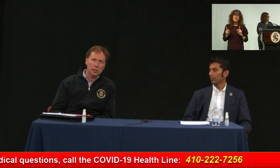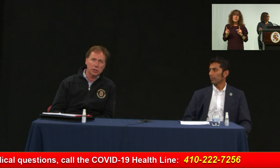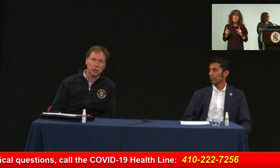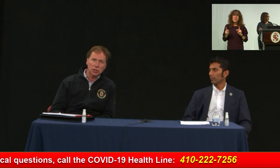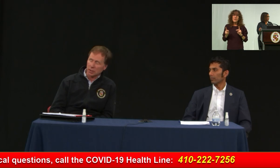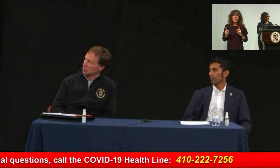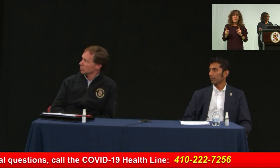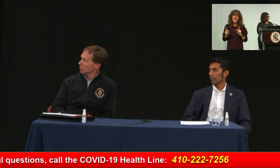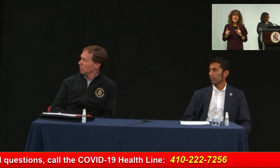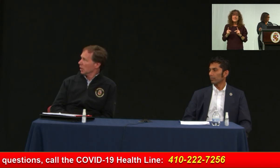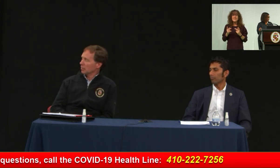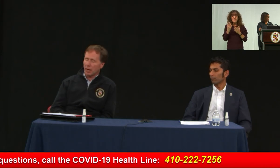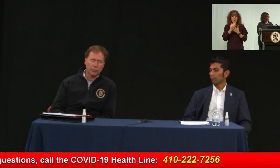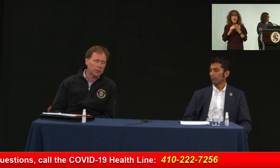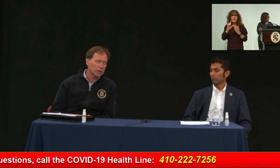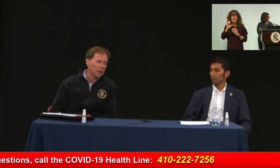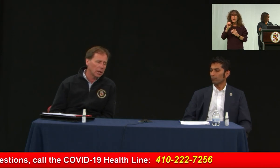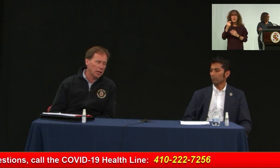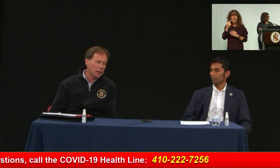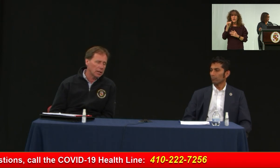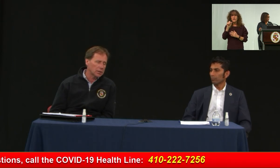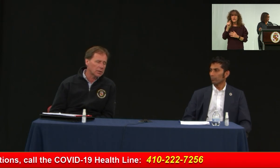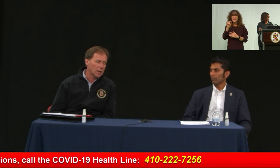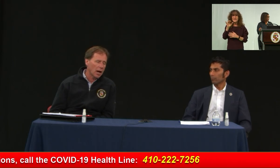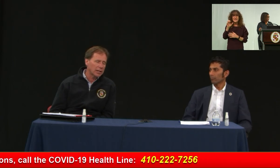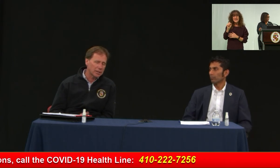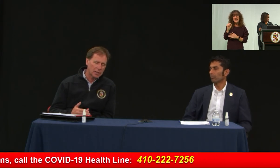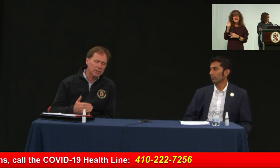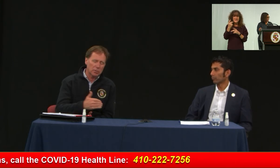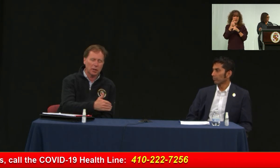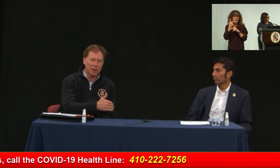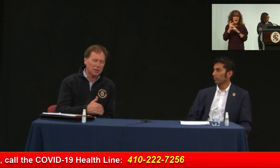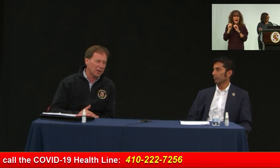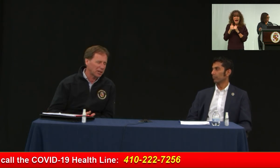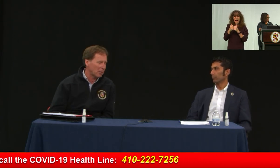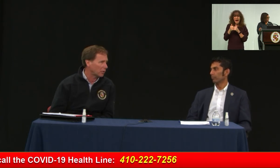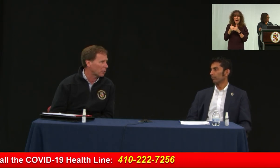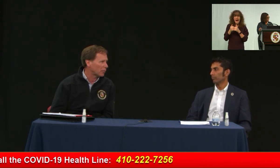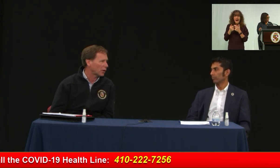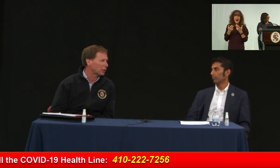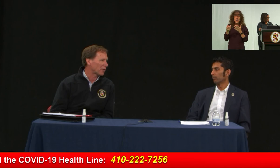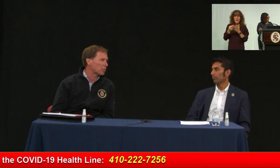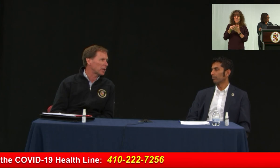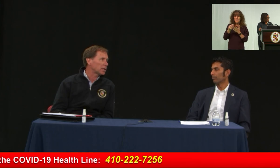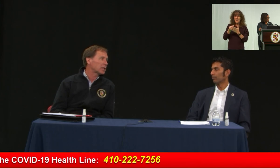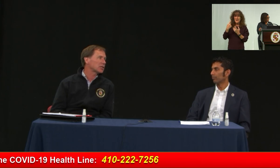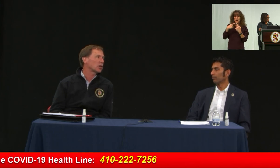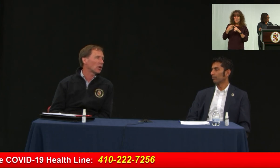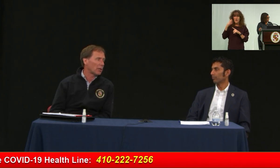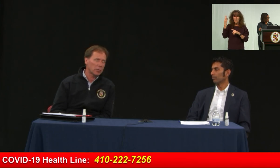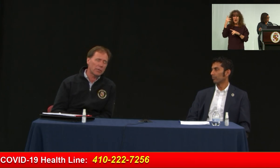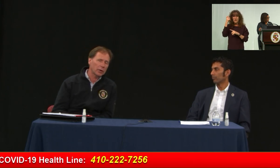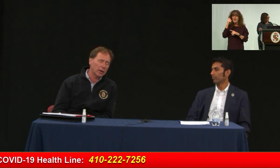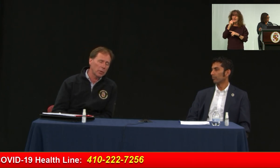it's partly a logistics effort. I did say something about the money coming from the federal government. It